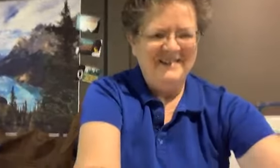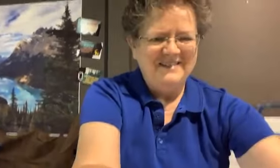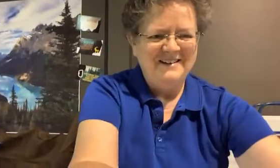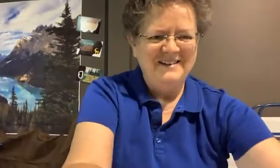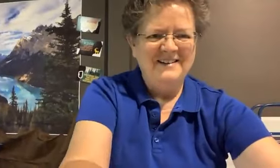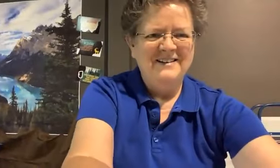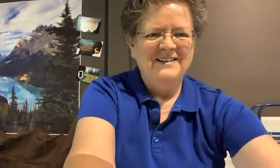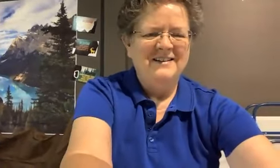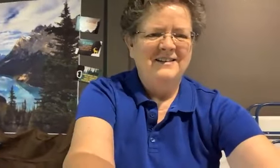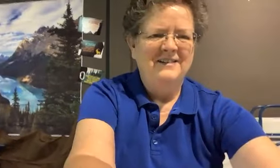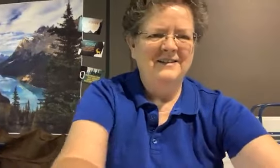Yeah.